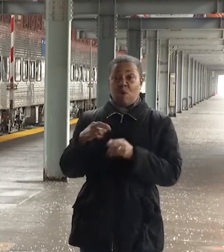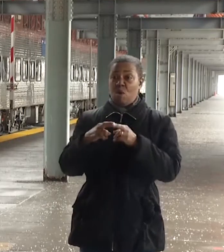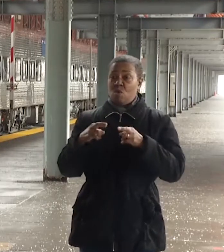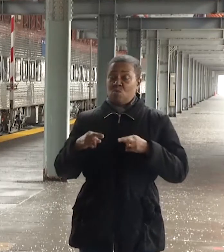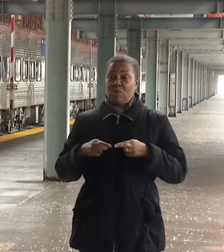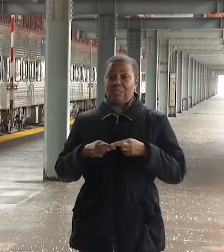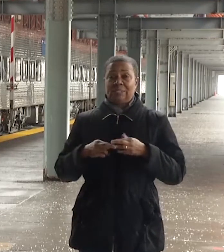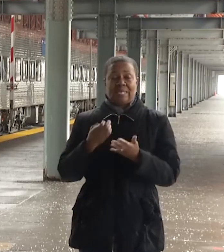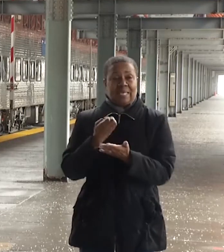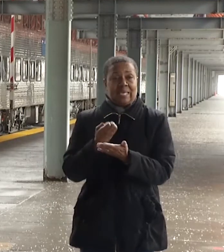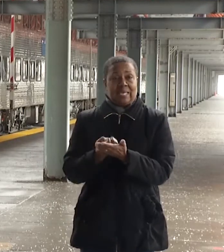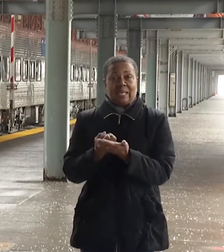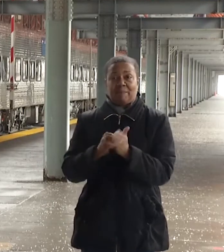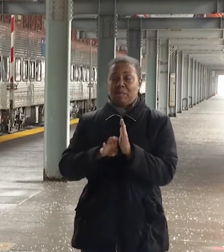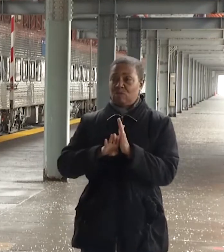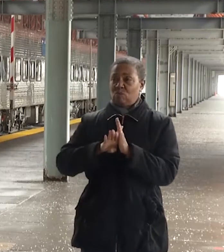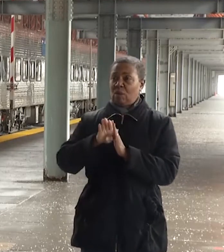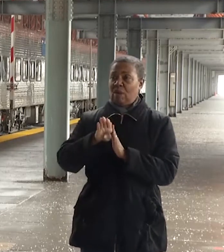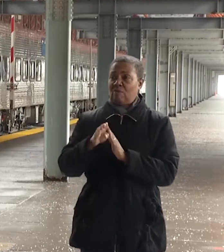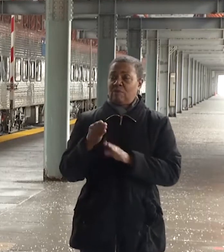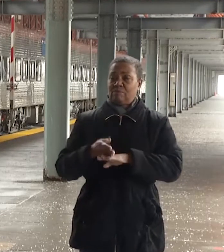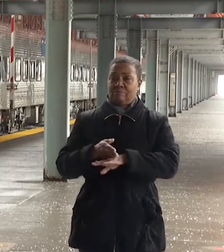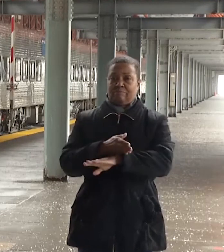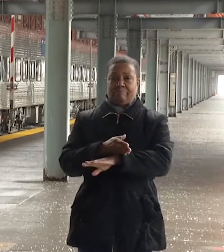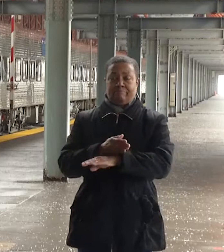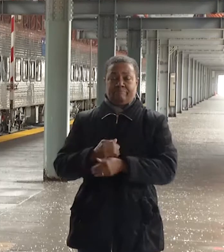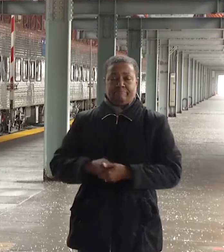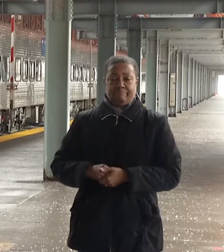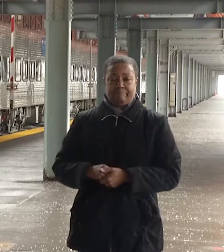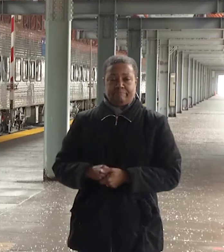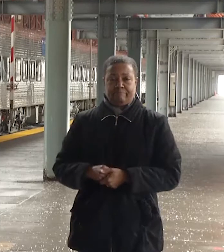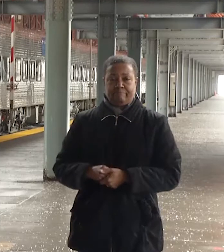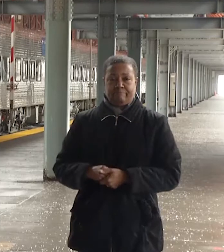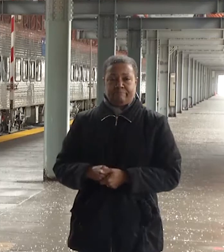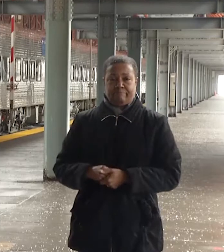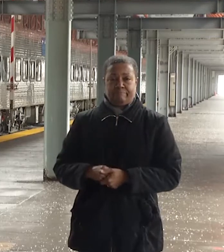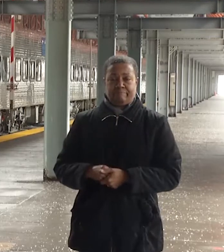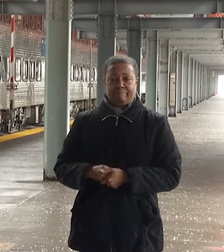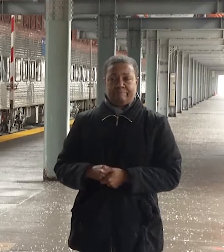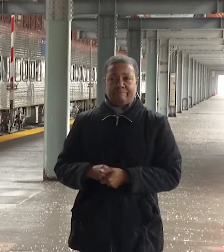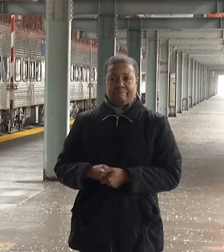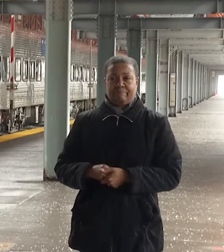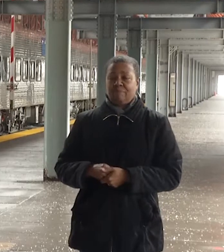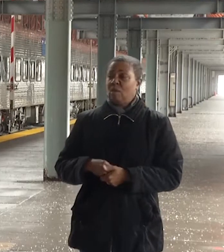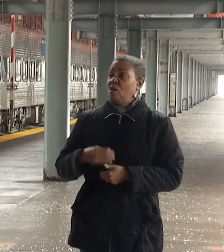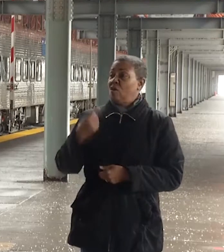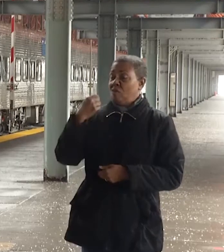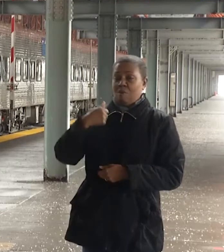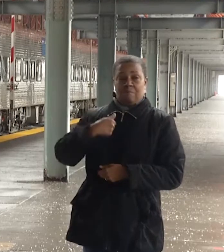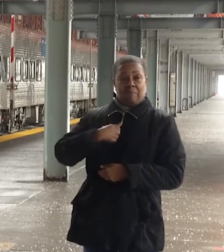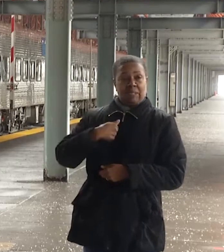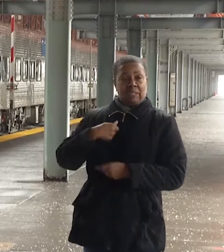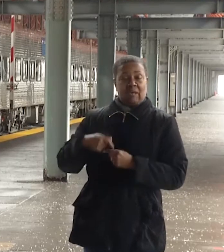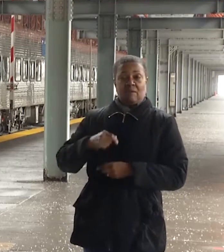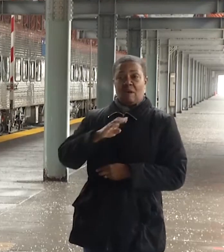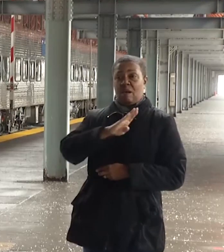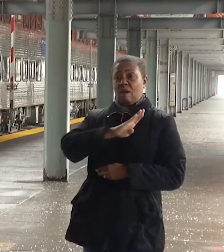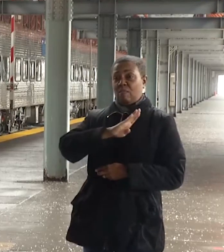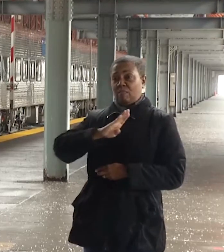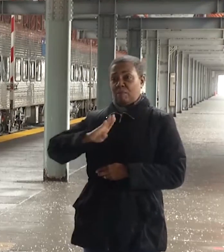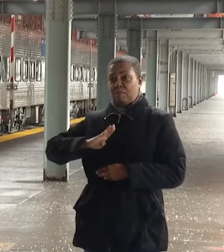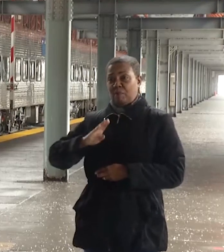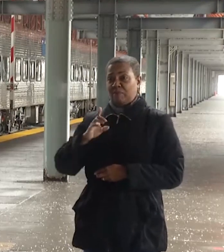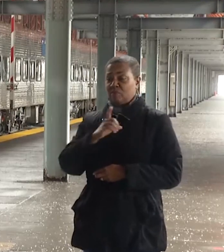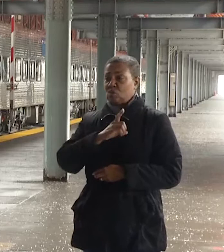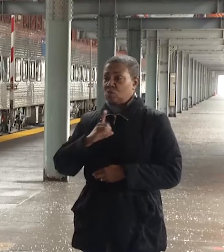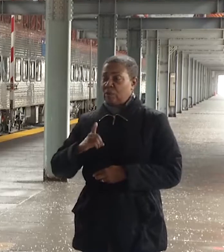region's economy recovery. On behalf of myself, the PACE Board of